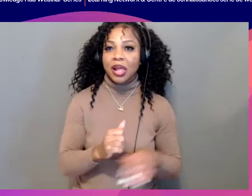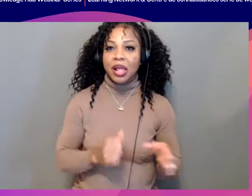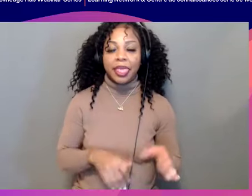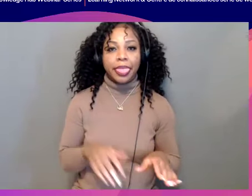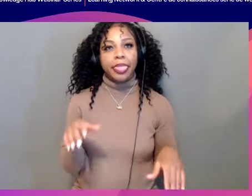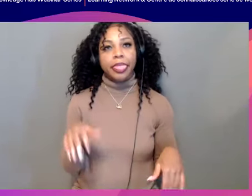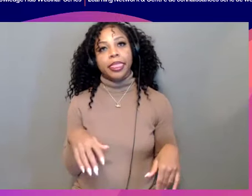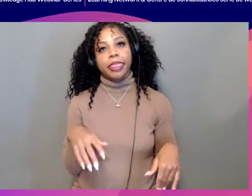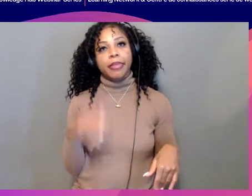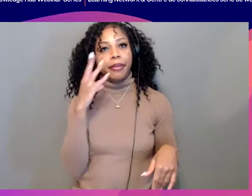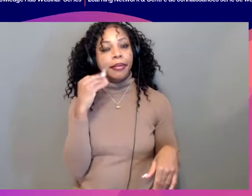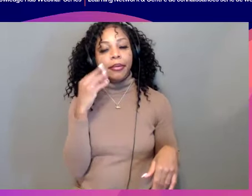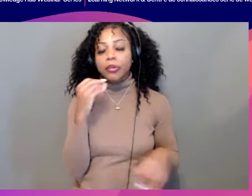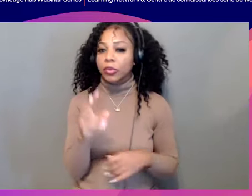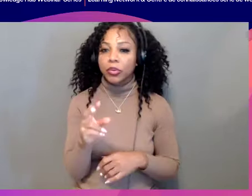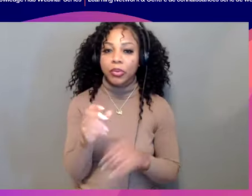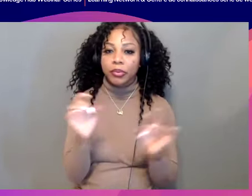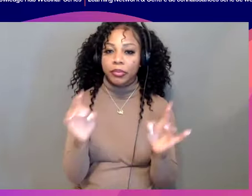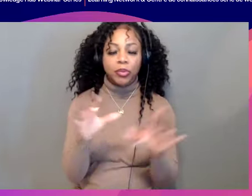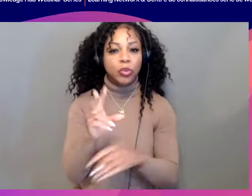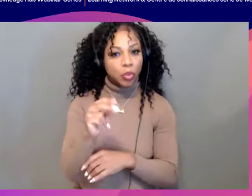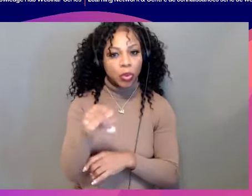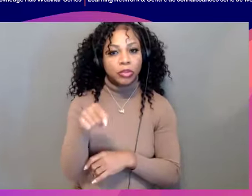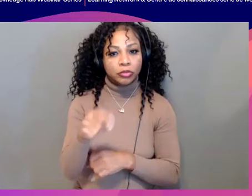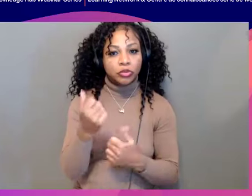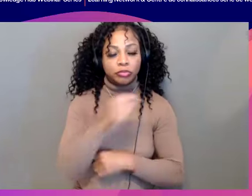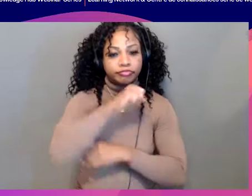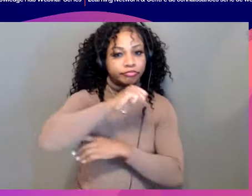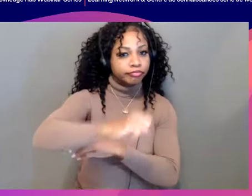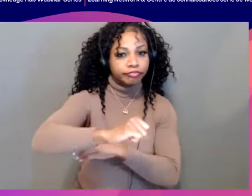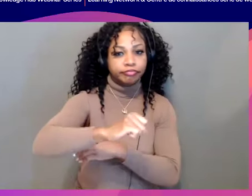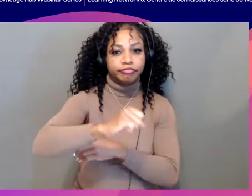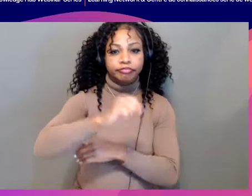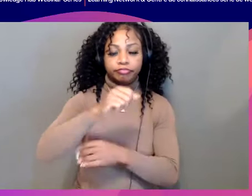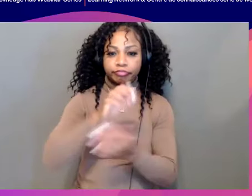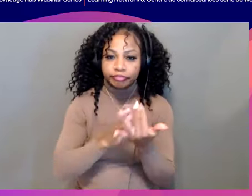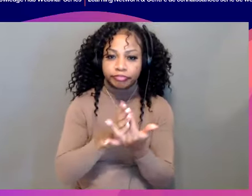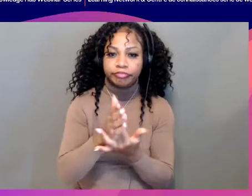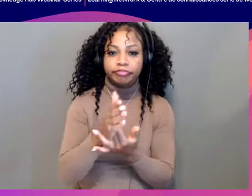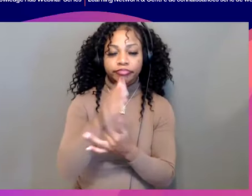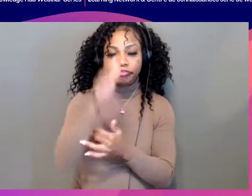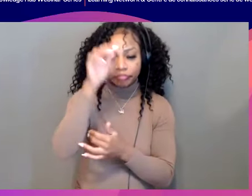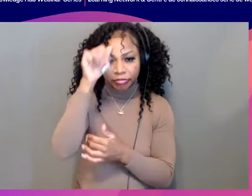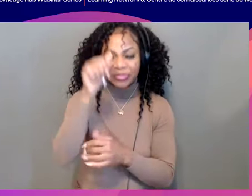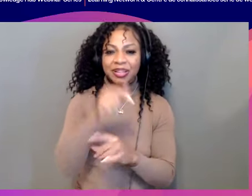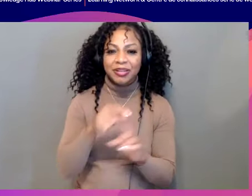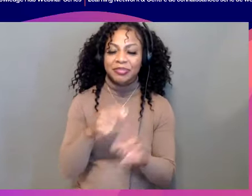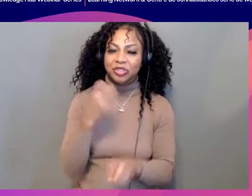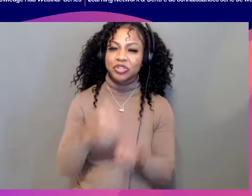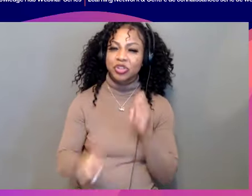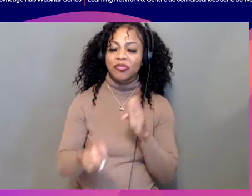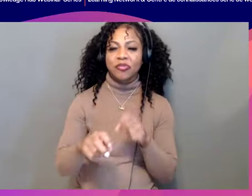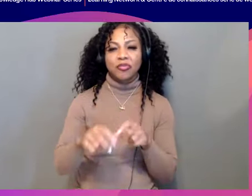and harassment. We are resilient. And this is a bit of a tough term for me